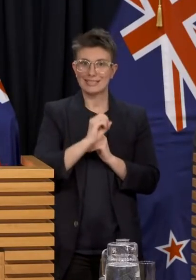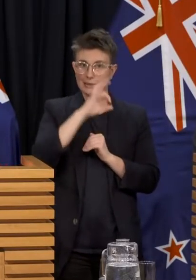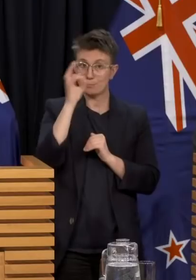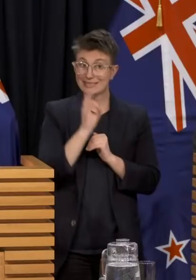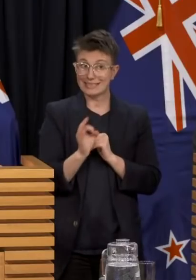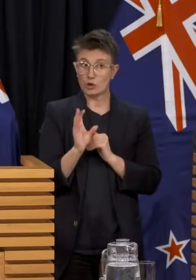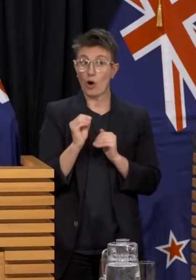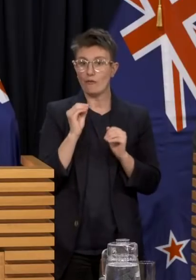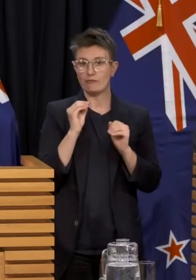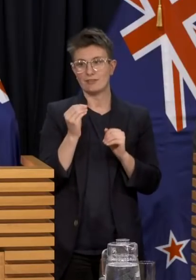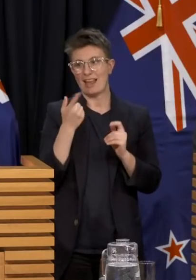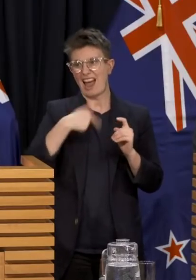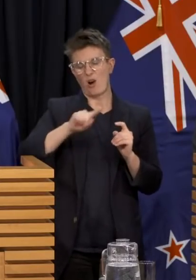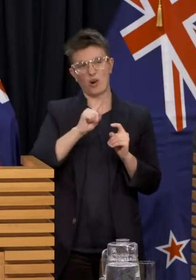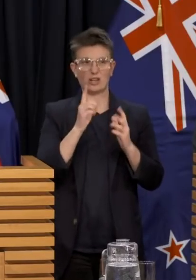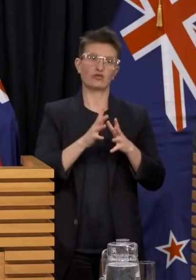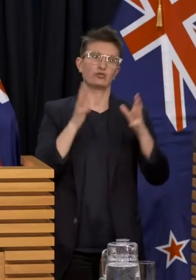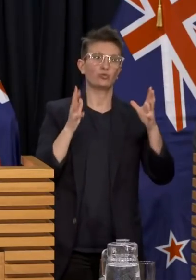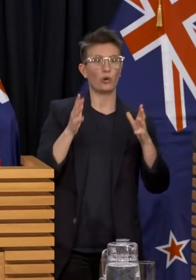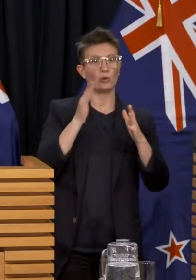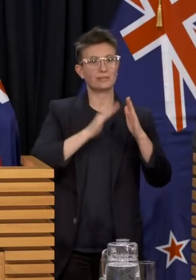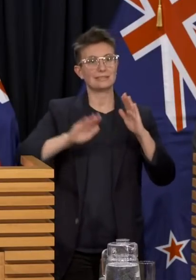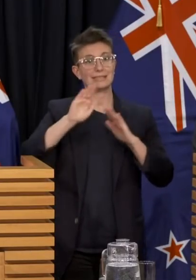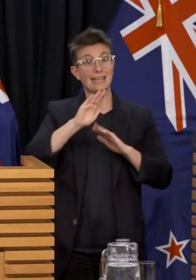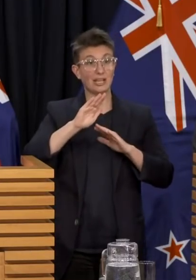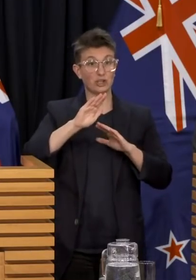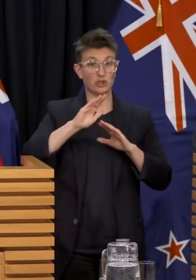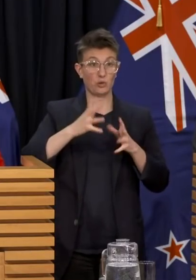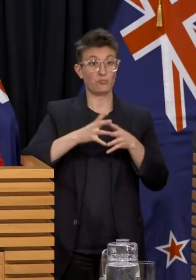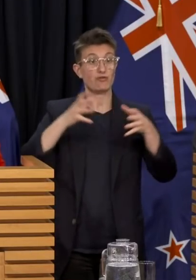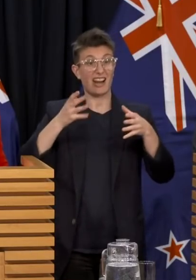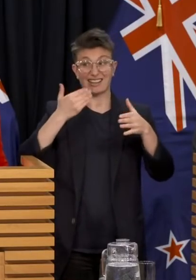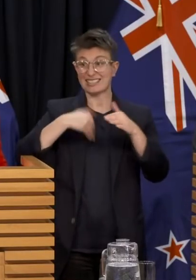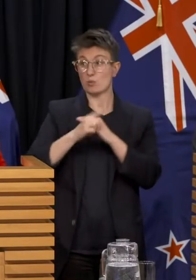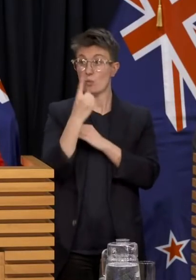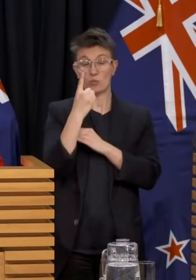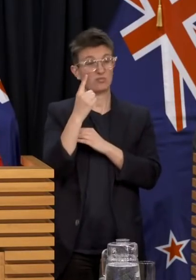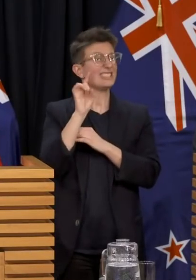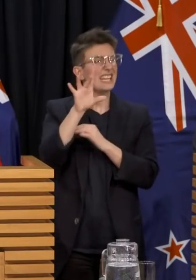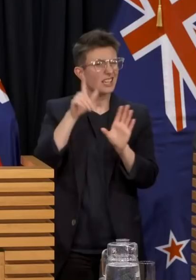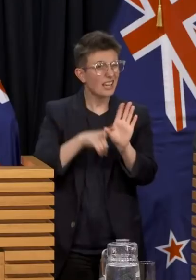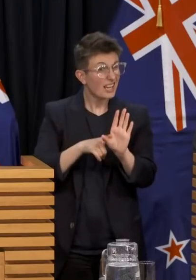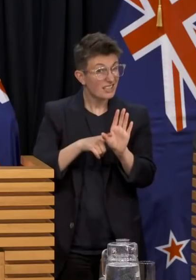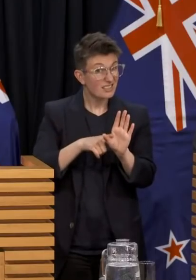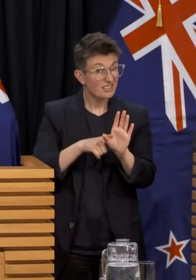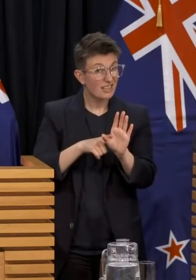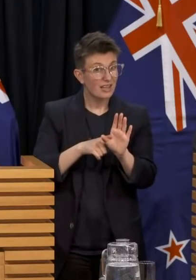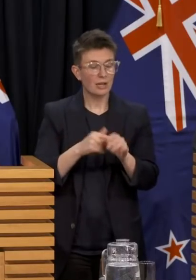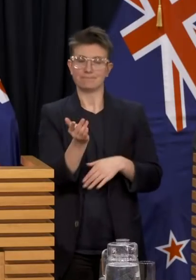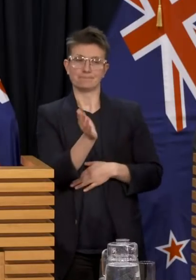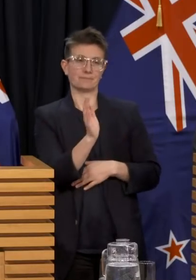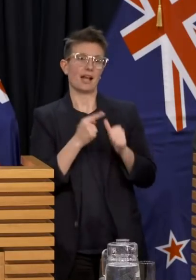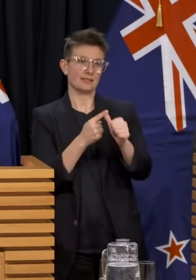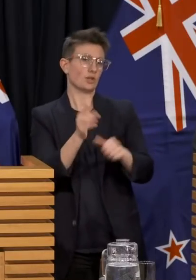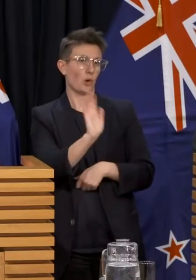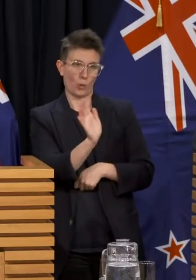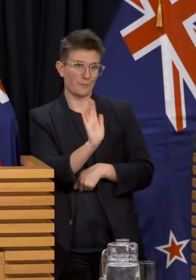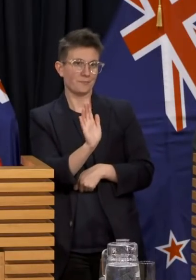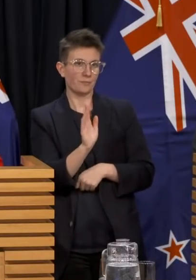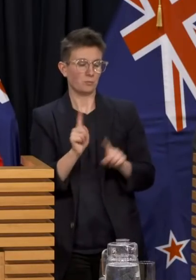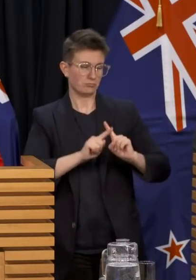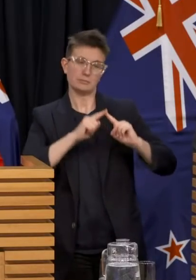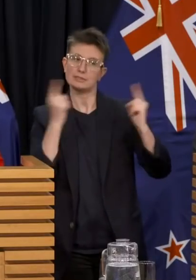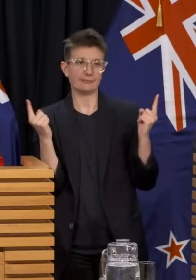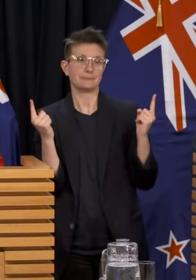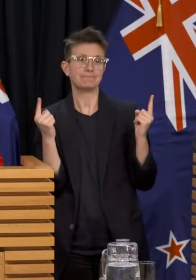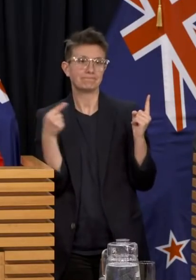at the budget that debt track was laid out. We disagree with the opposition who have proposed what would